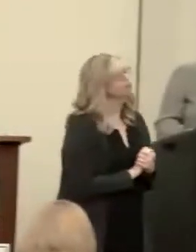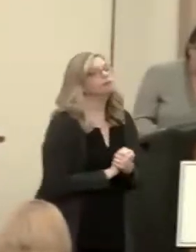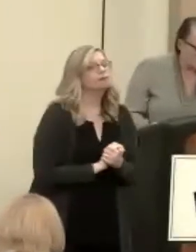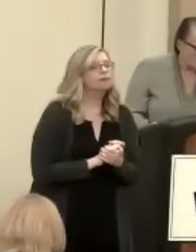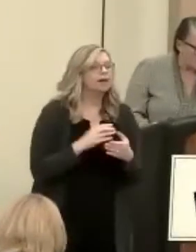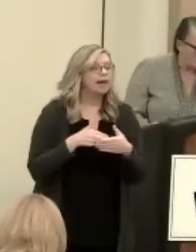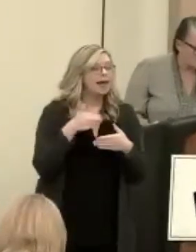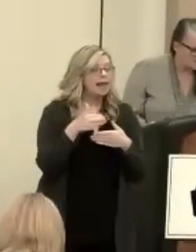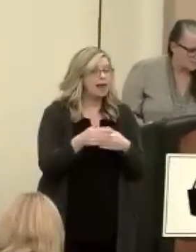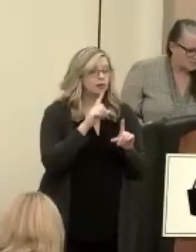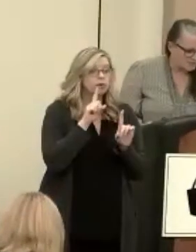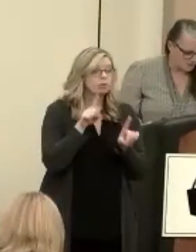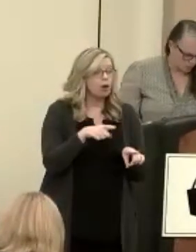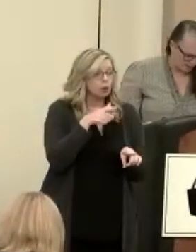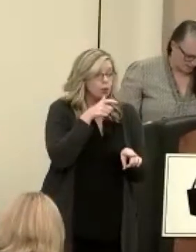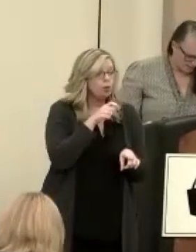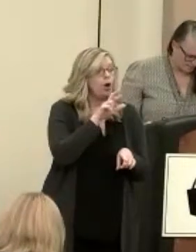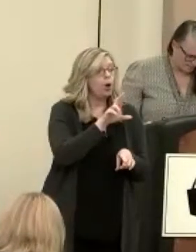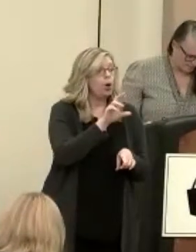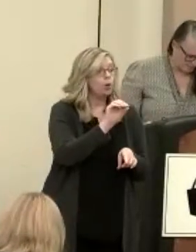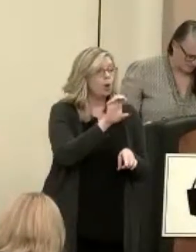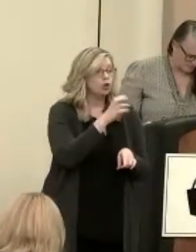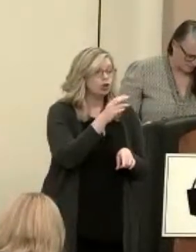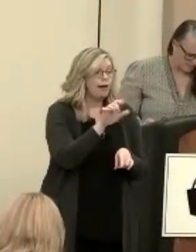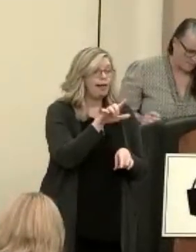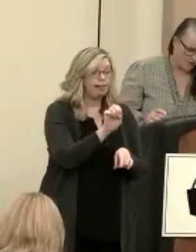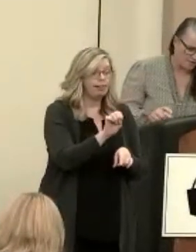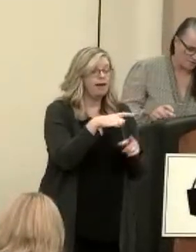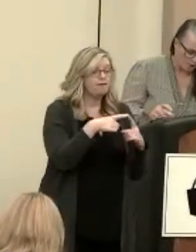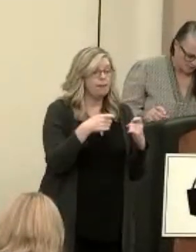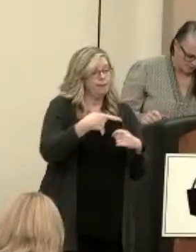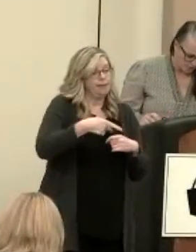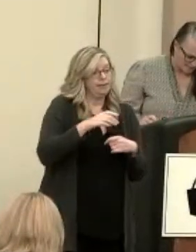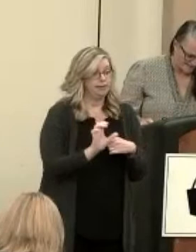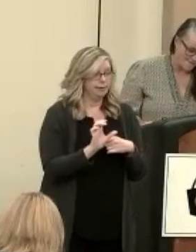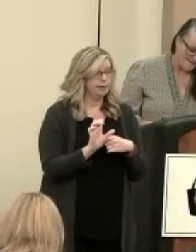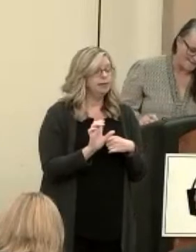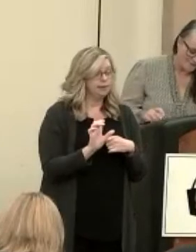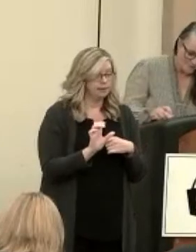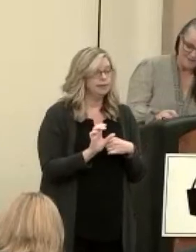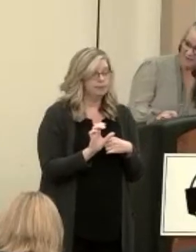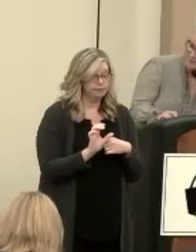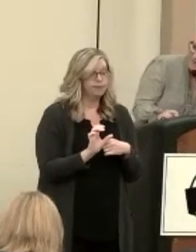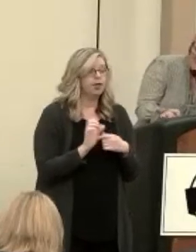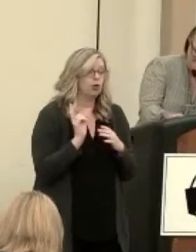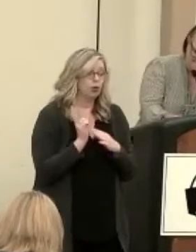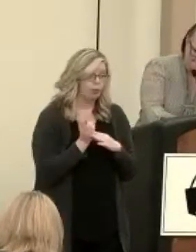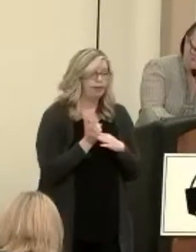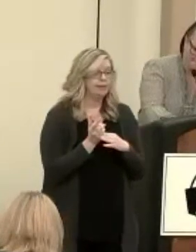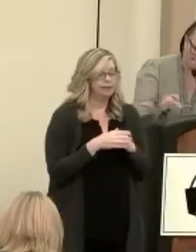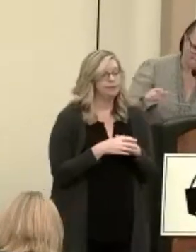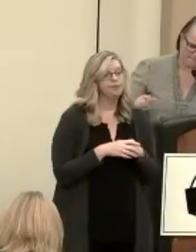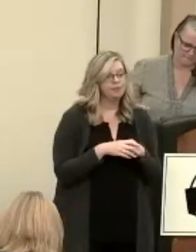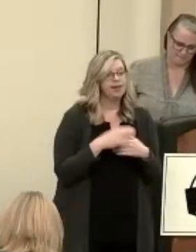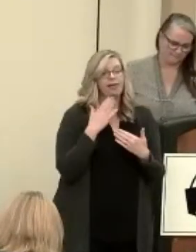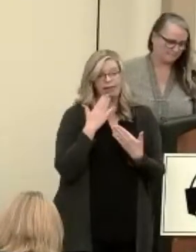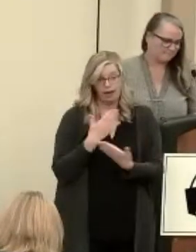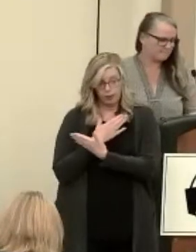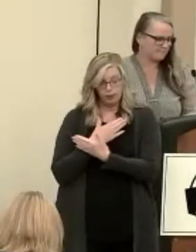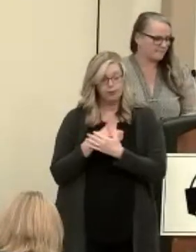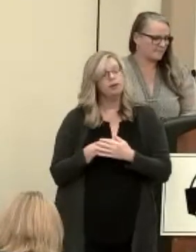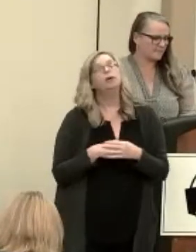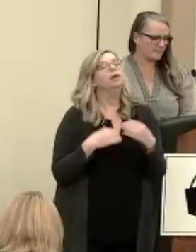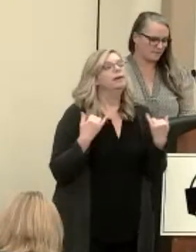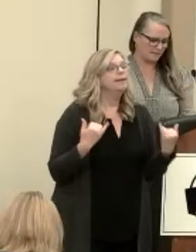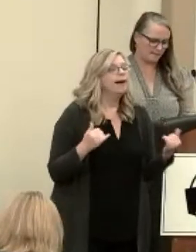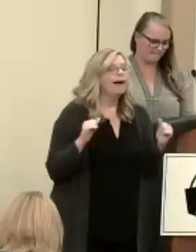Next to respond is Rochelle Squires from the Progressive Conservative Party of Manitoba. You have 2 minutes. Thank you very much. And I